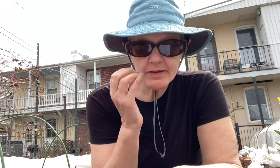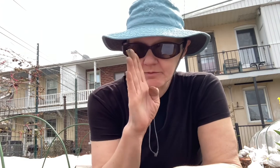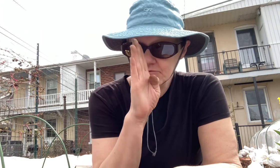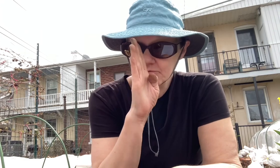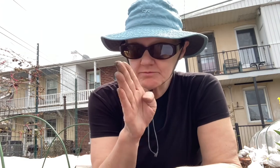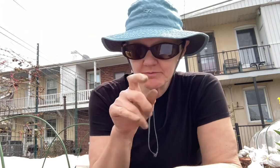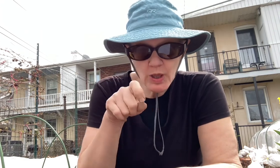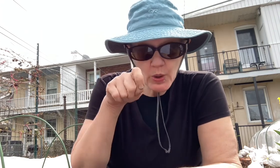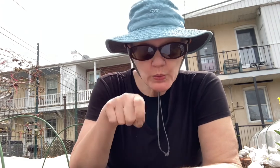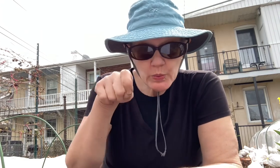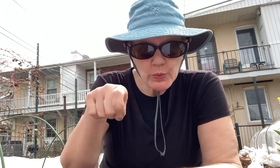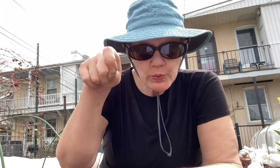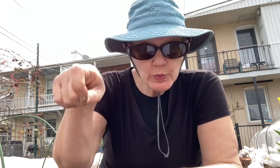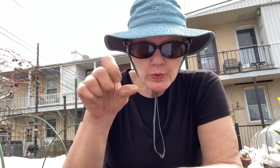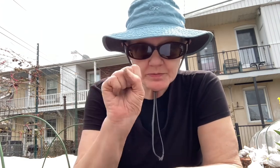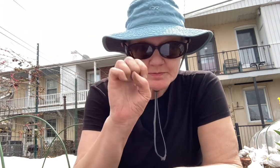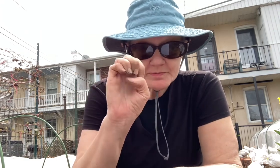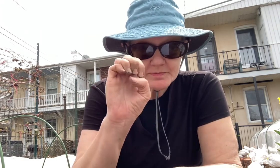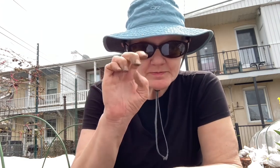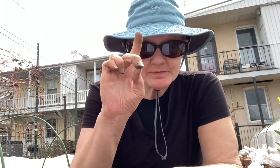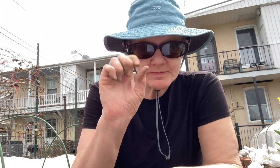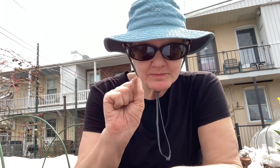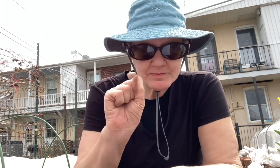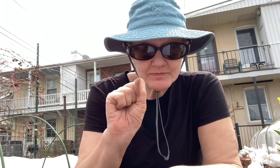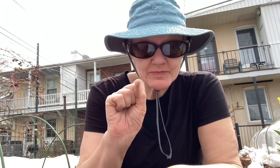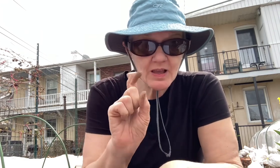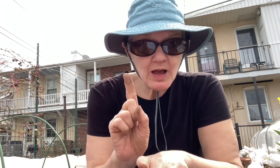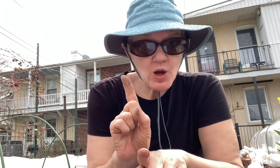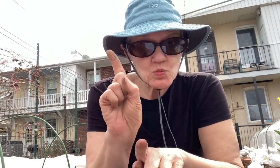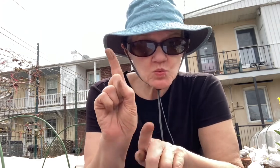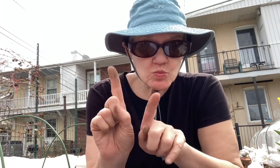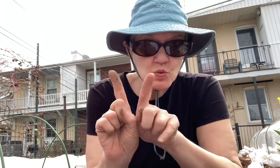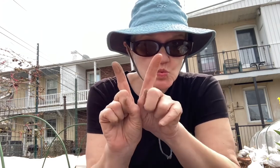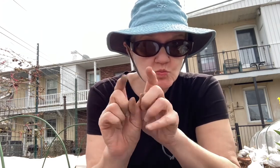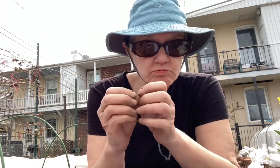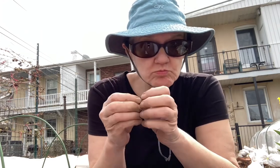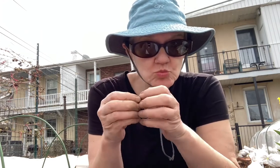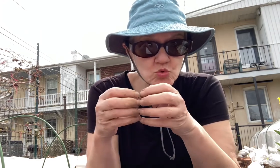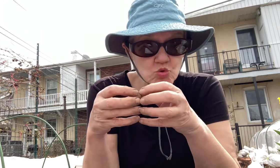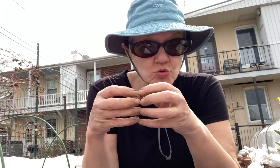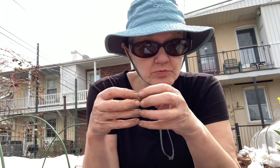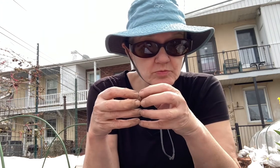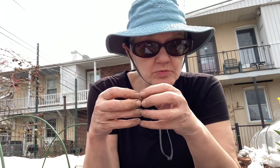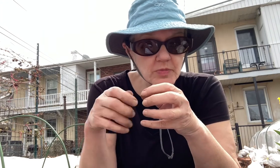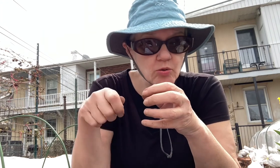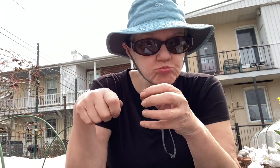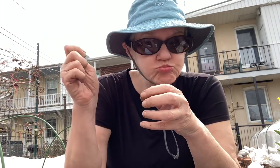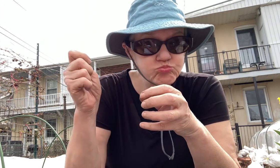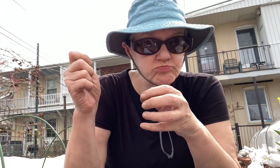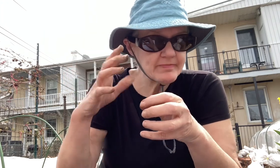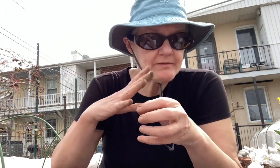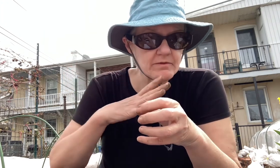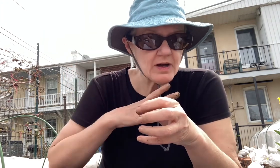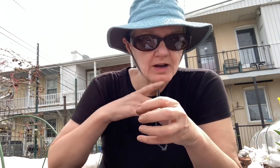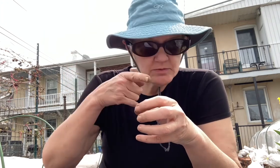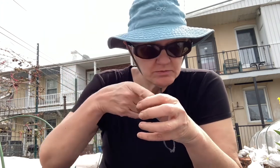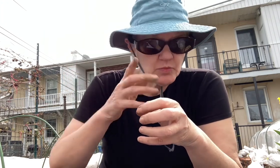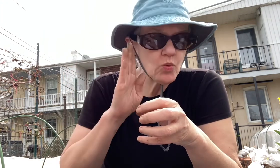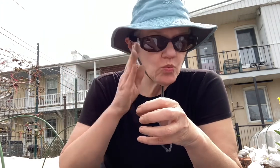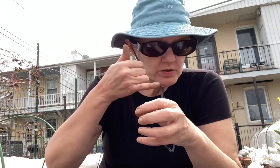intertwined. But if you direct sow your seeds in the soil and let more than one grow together, you can harvest